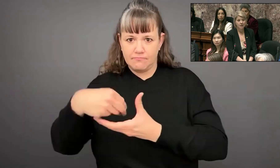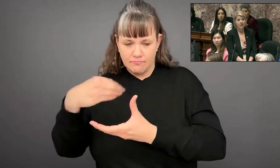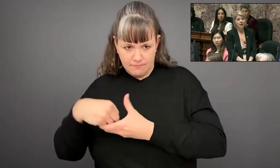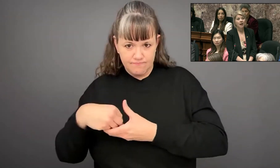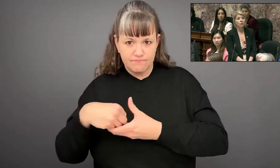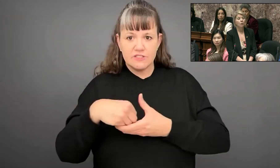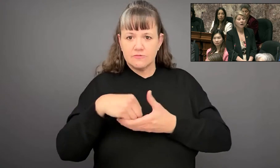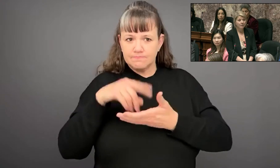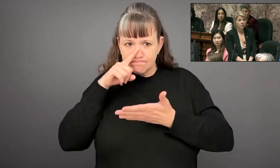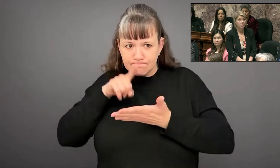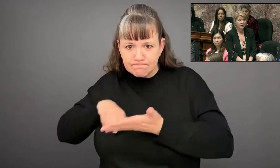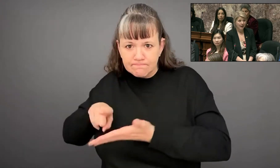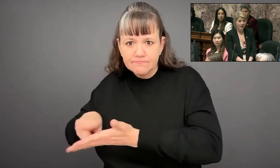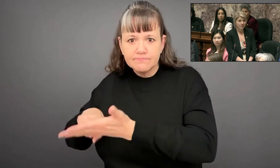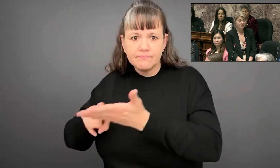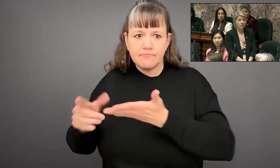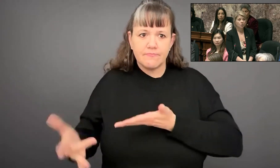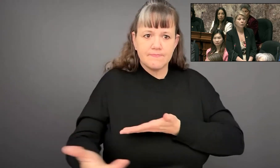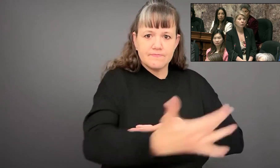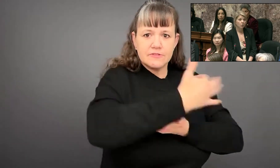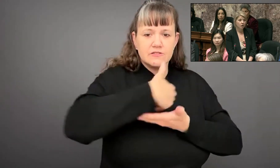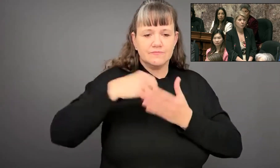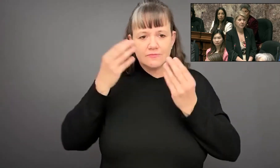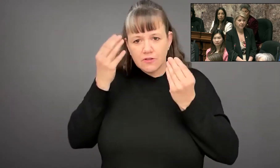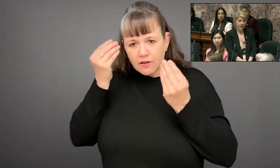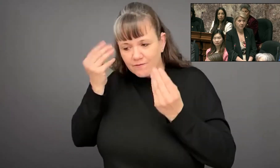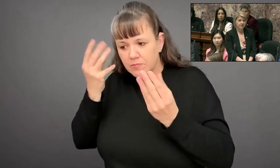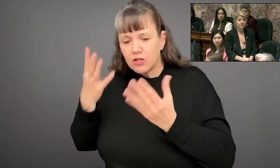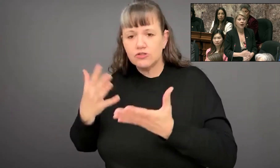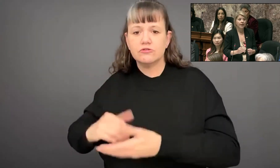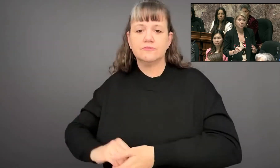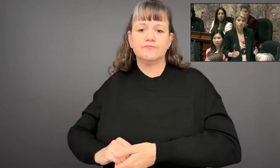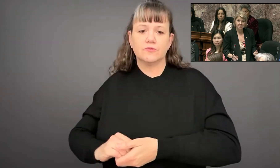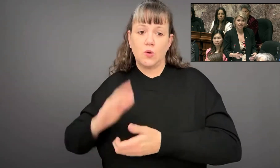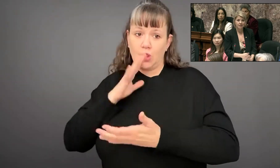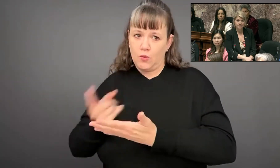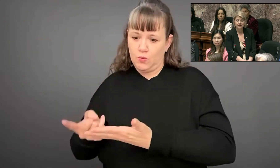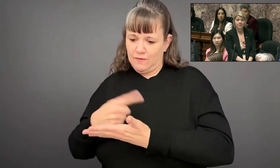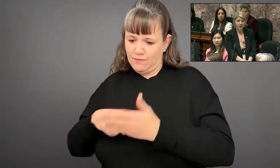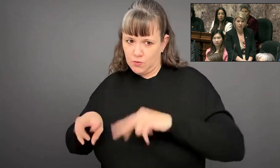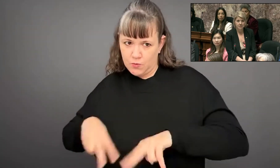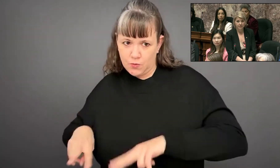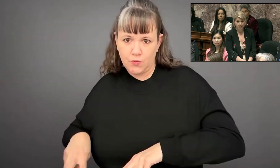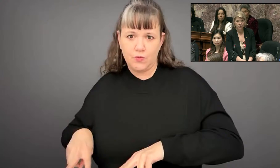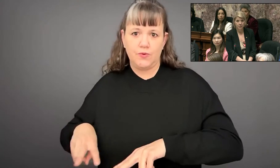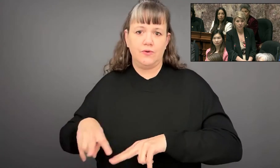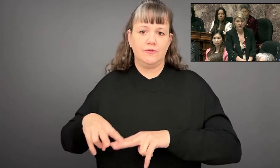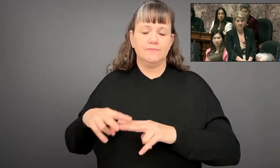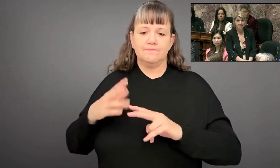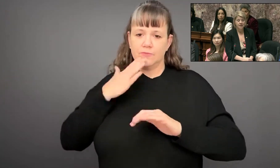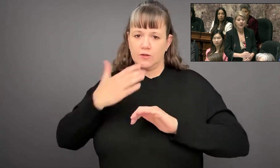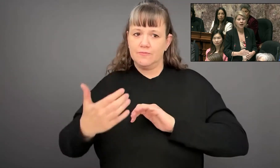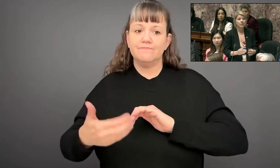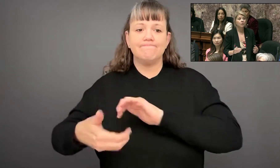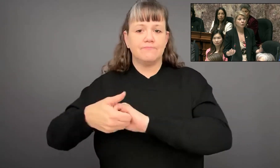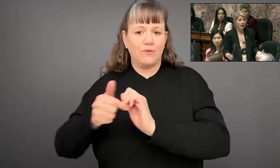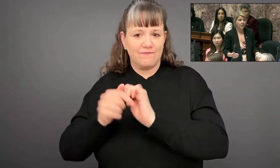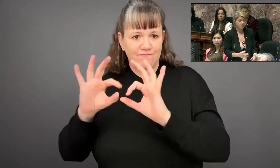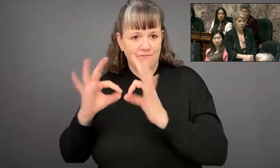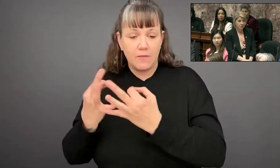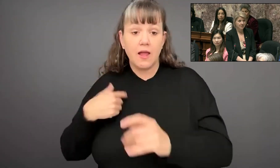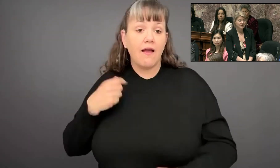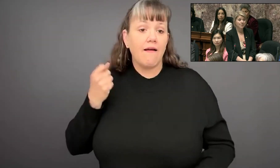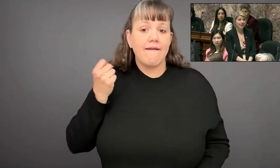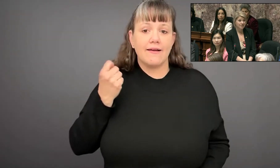necessary. And wherever we can, we work with families. I understand that it is a very difficult process. And throughout